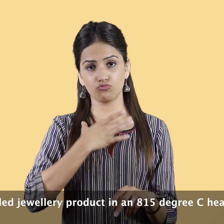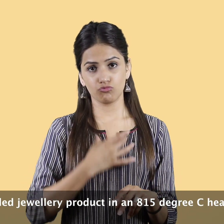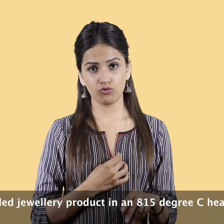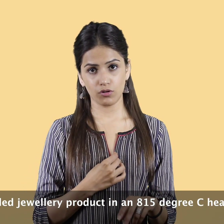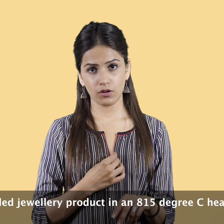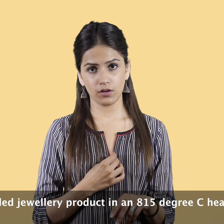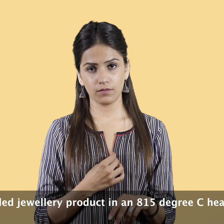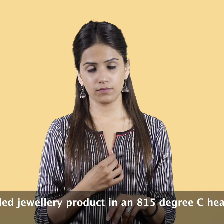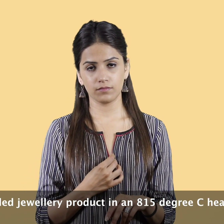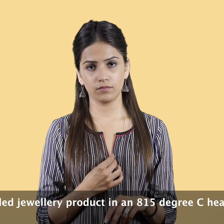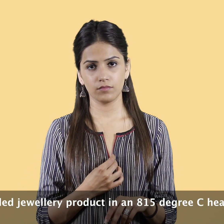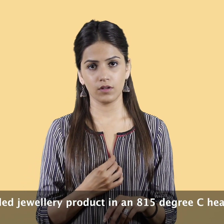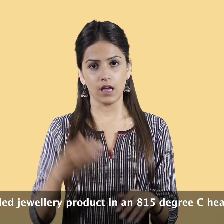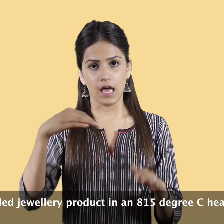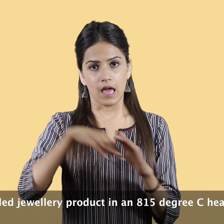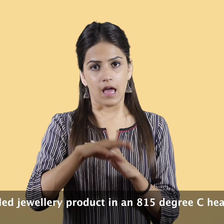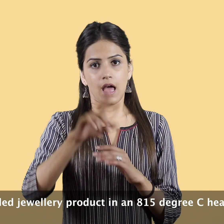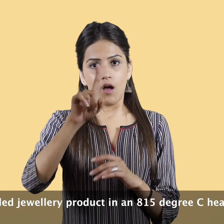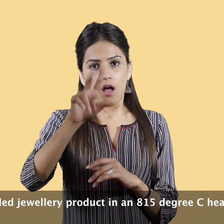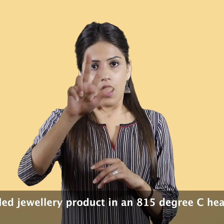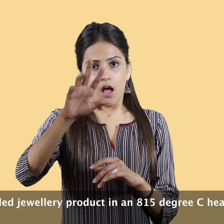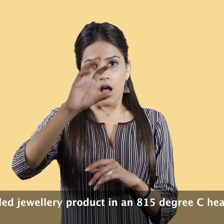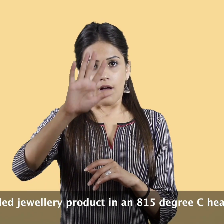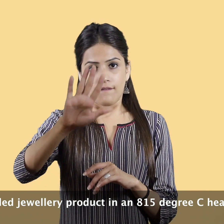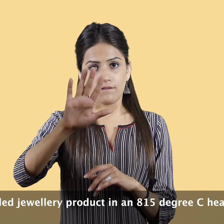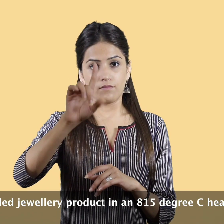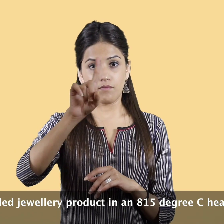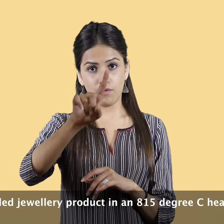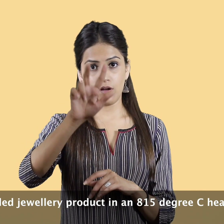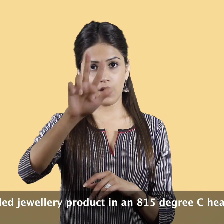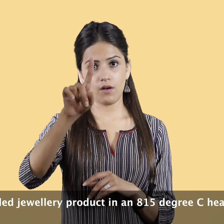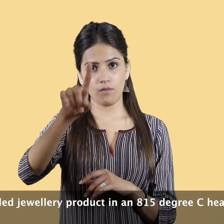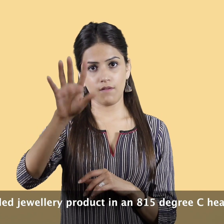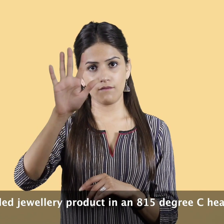an 815 degrees Celsius heated oven.